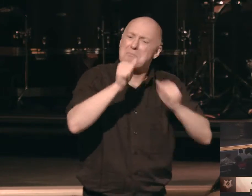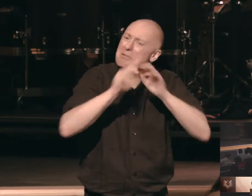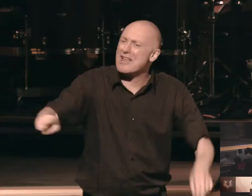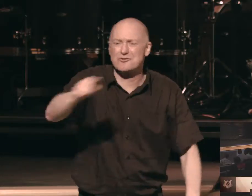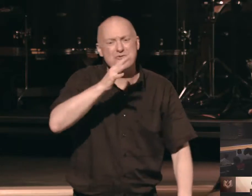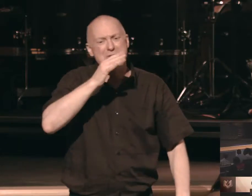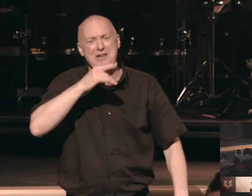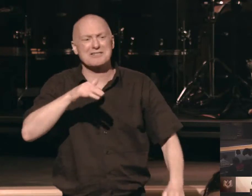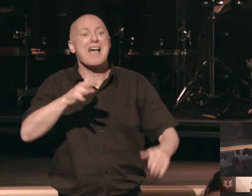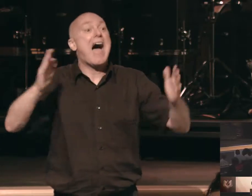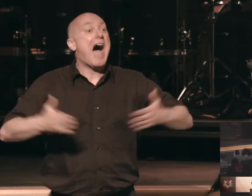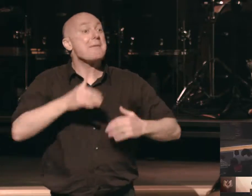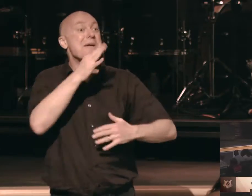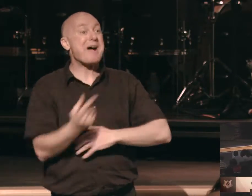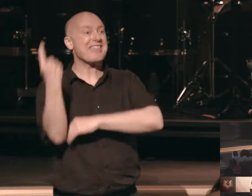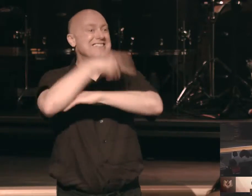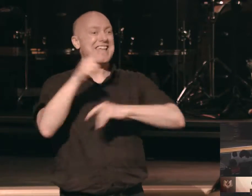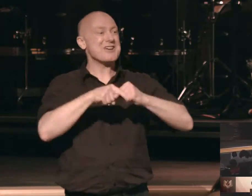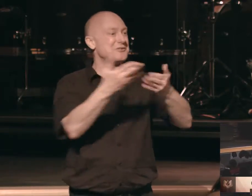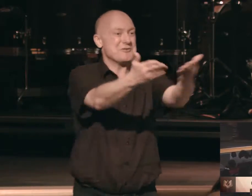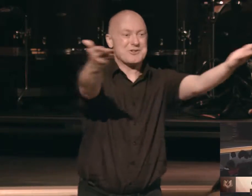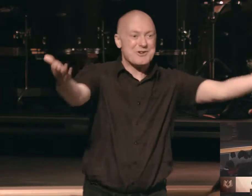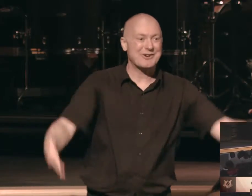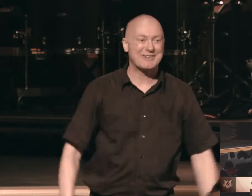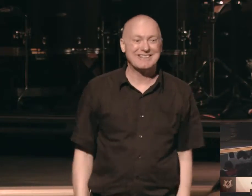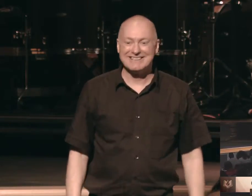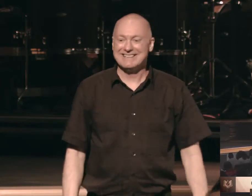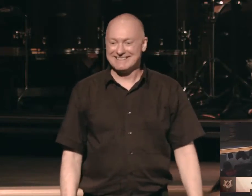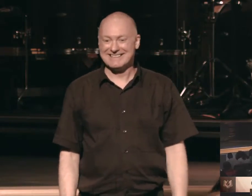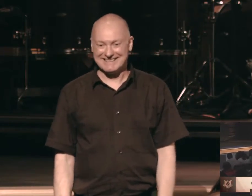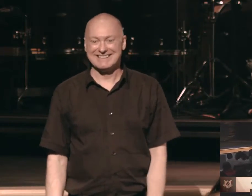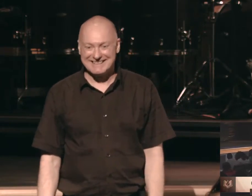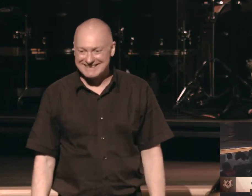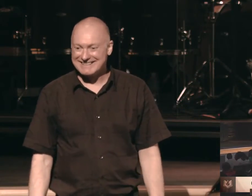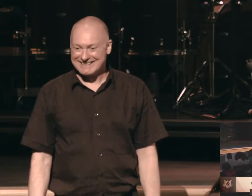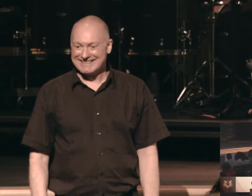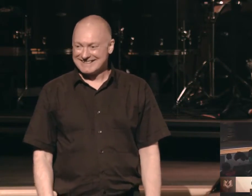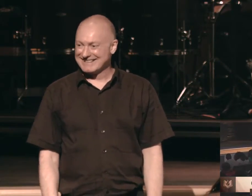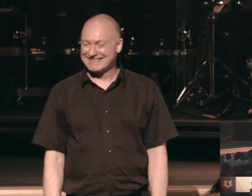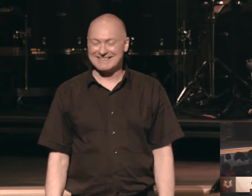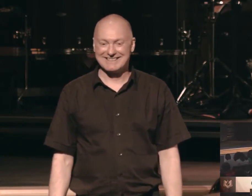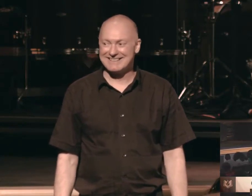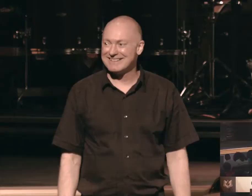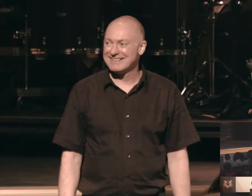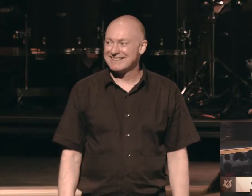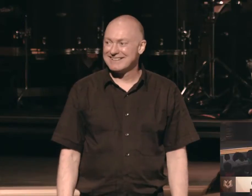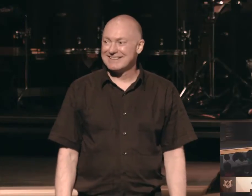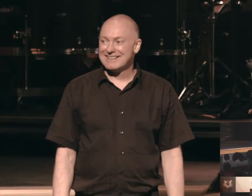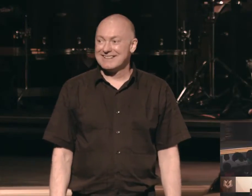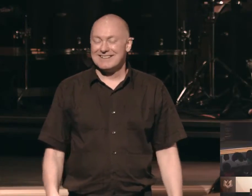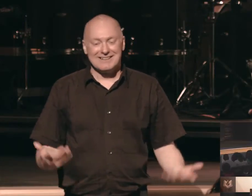Mothers, bless you, bless you, bless you. Amen. Happy Mother's Day. Happy Mother's Day.